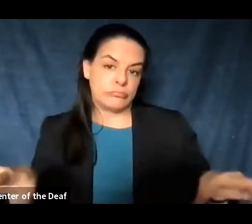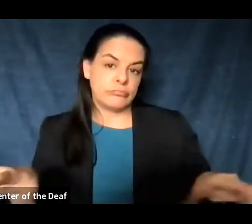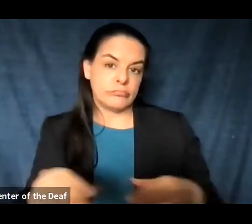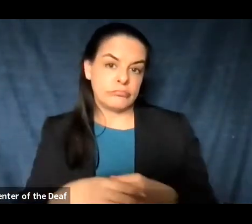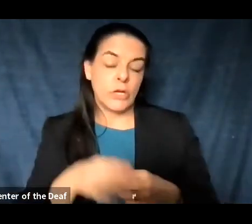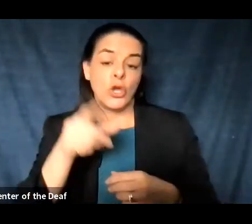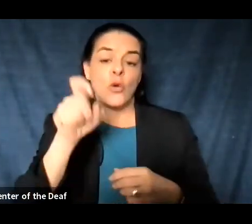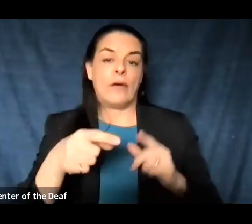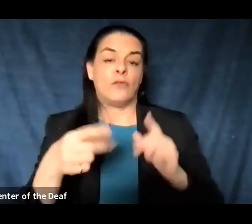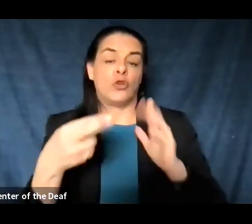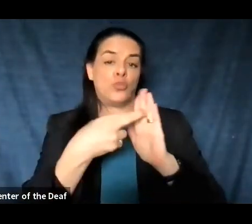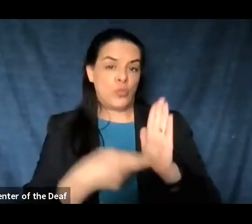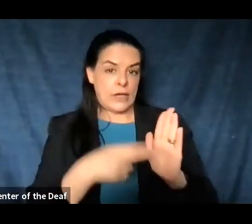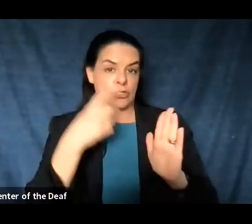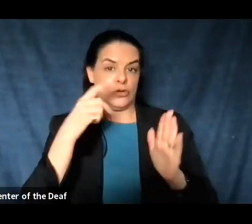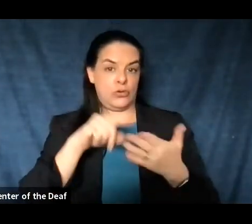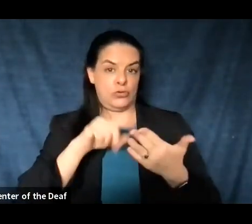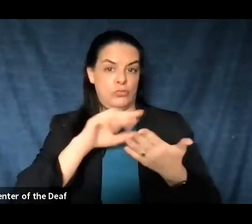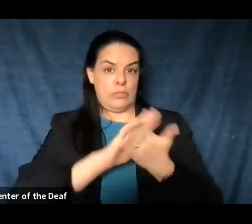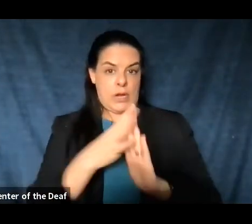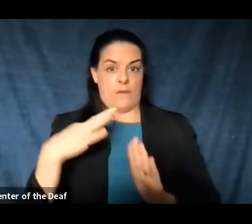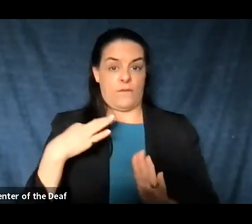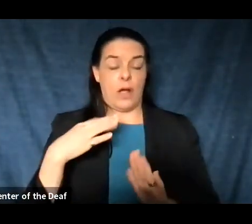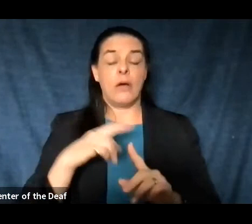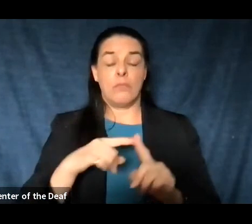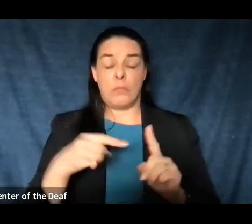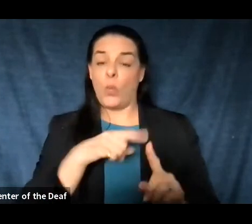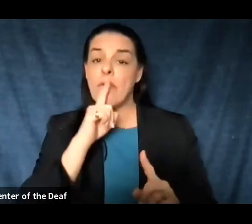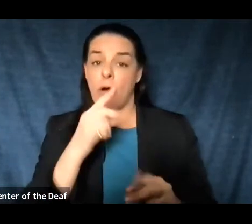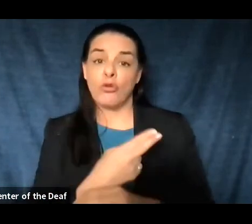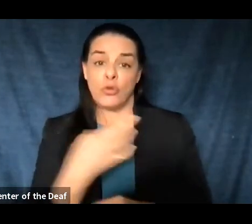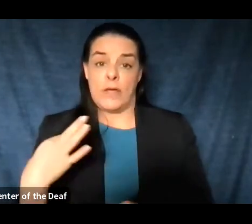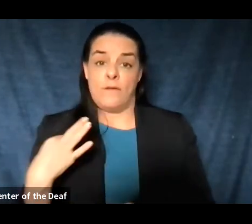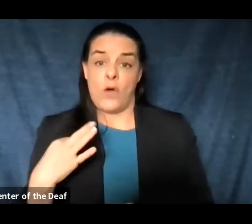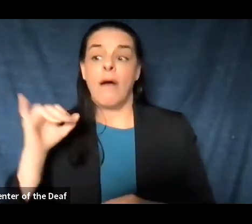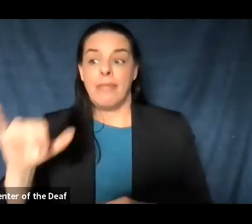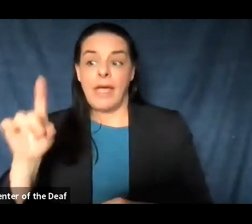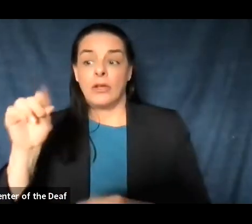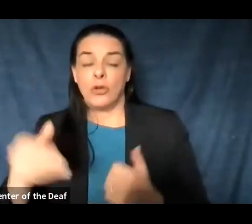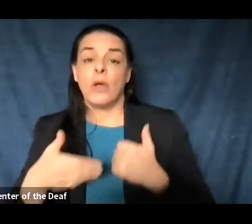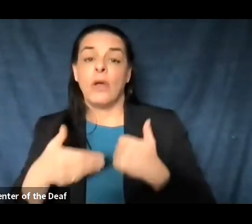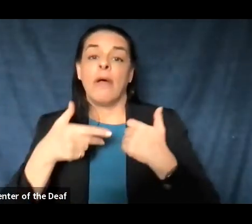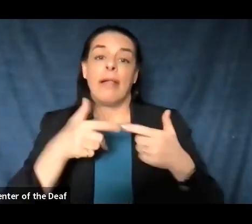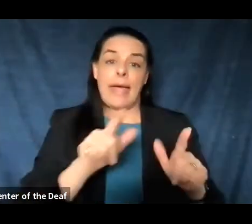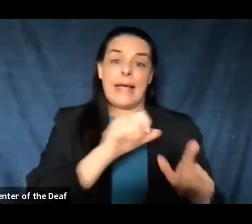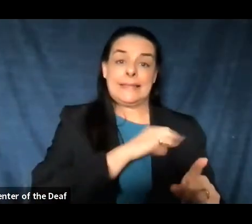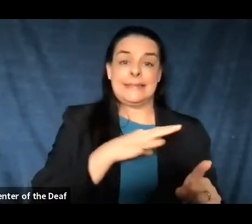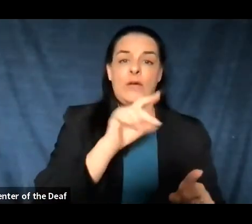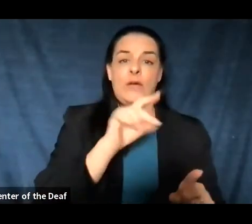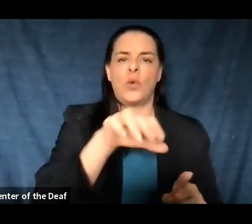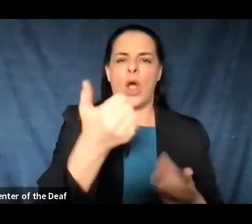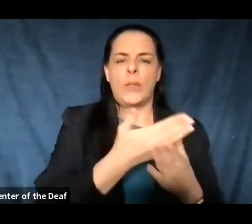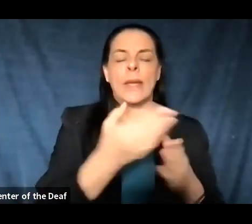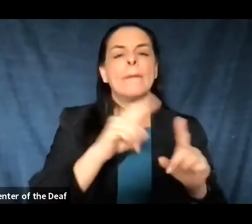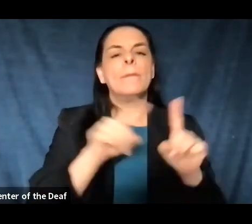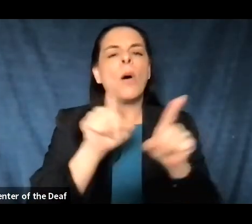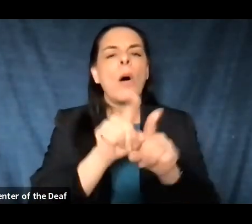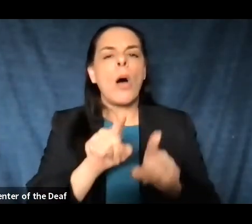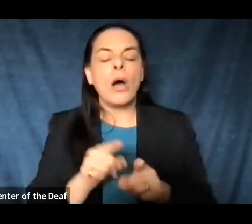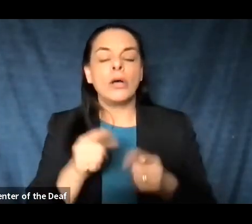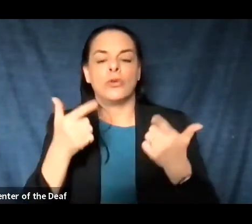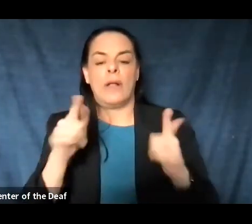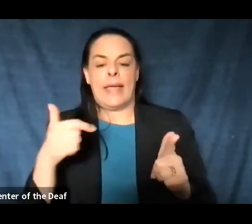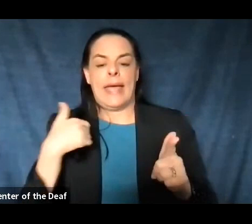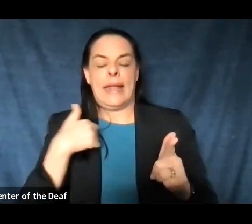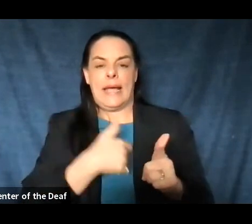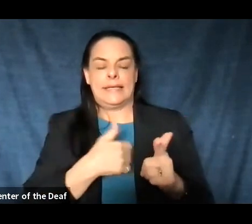have to register to volunteer, and we are using volunteers, which is allowing our staff to do other things. But what is also allowing us to do is